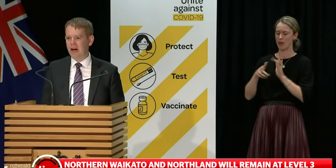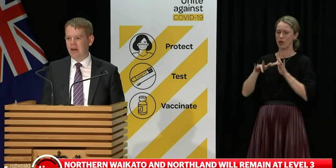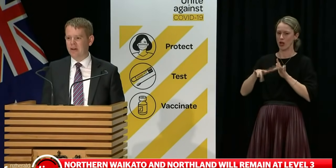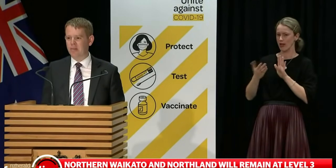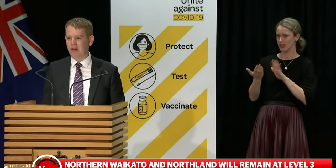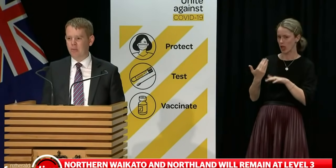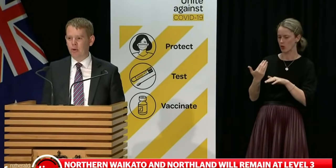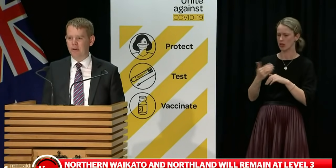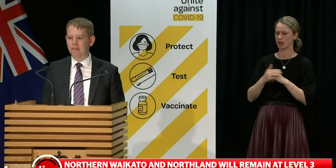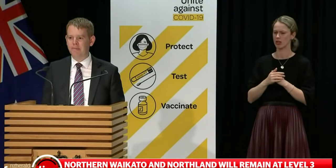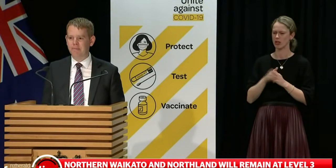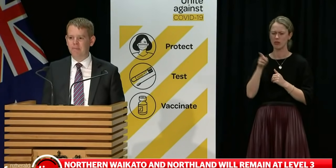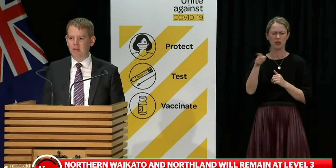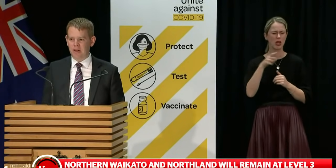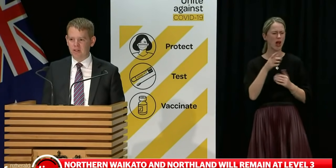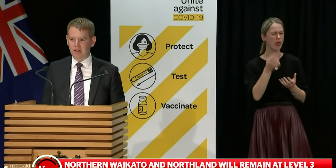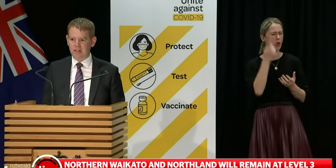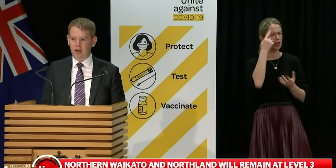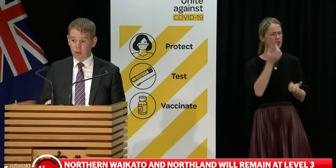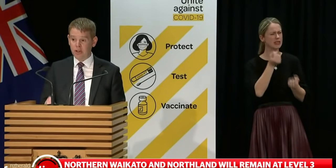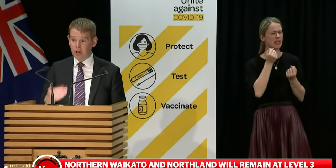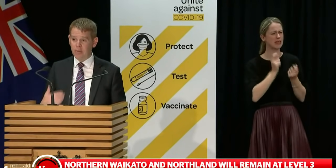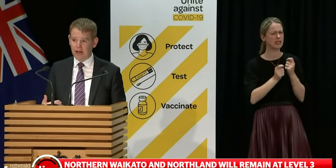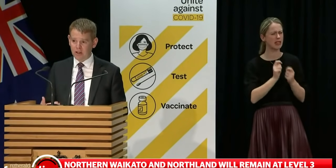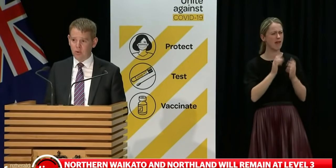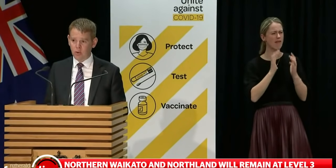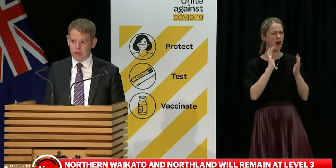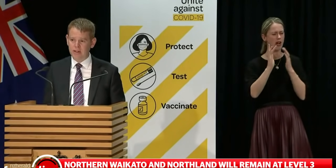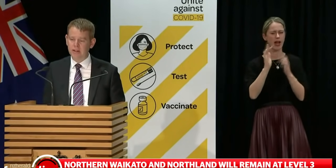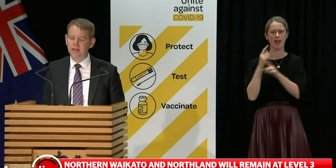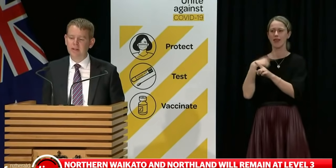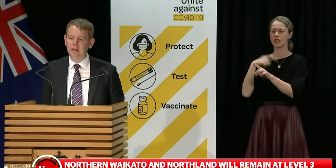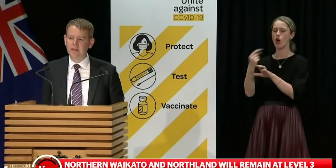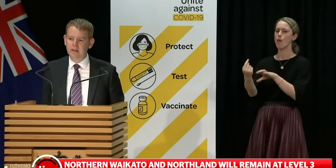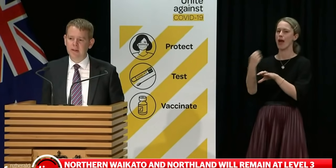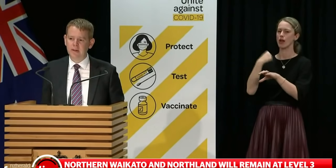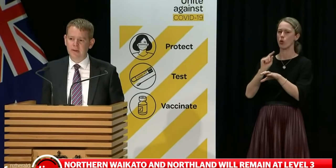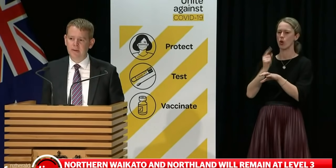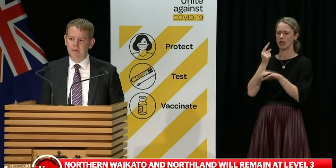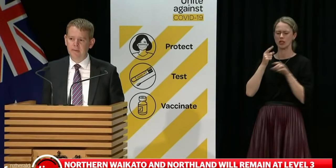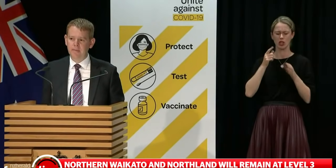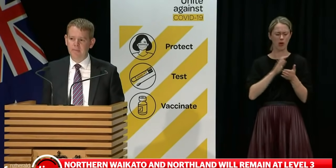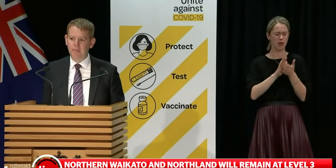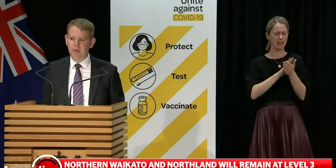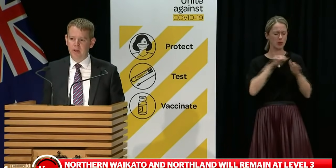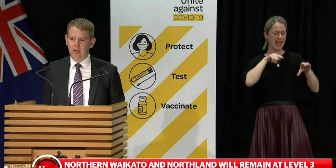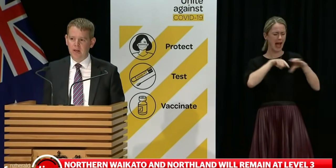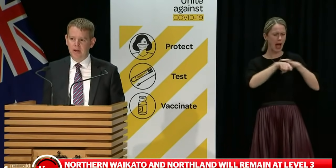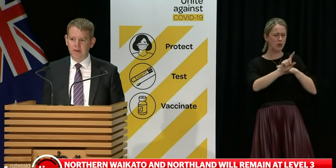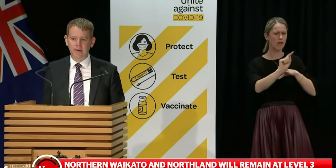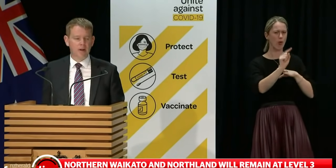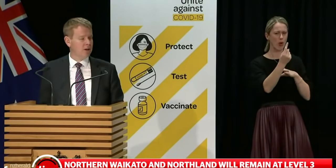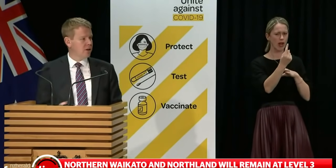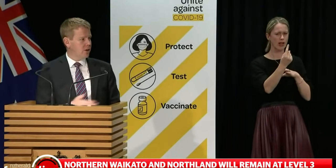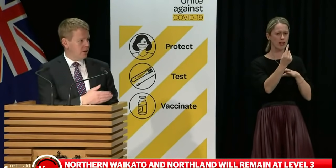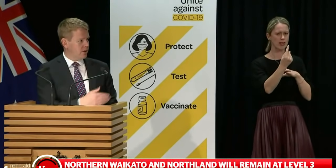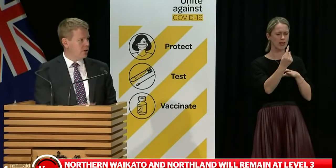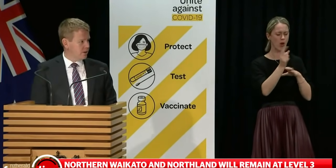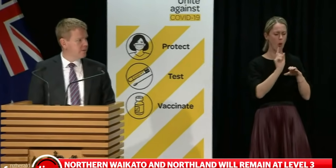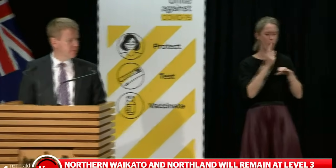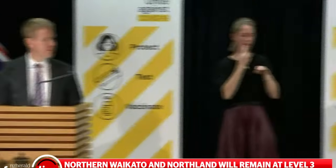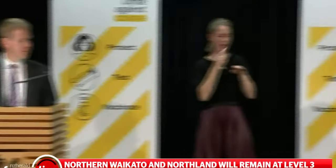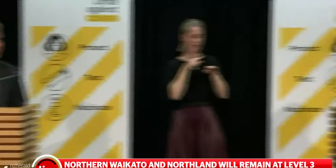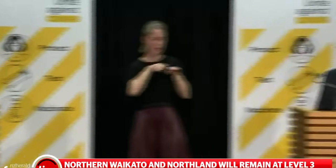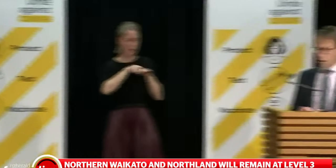result at the border. That's correct, in order to go back into Auckland. Over the boundary before, because then we took Auckland to Whanganui and then back, is that